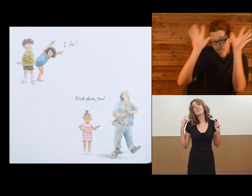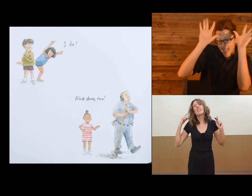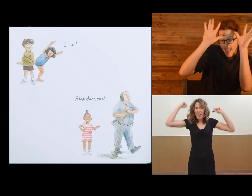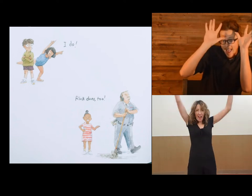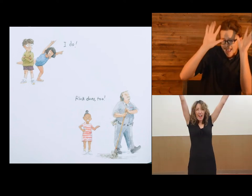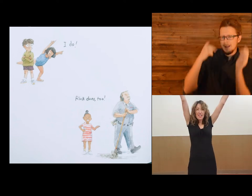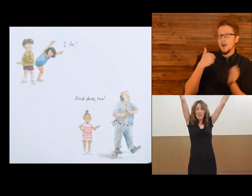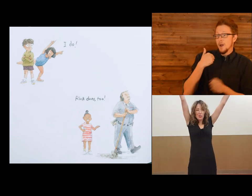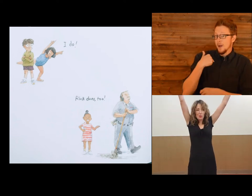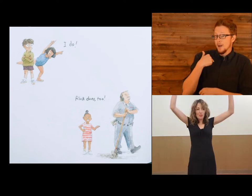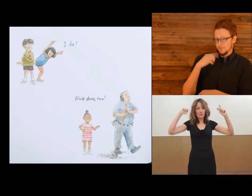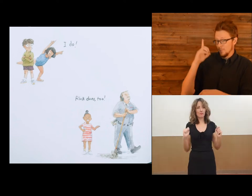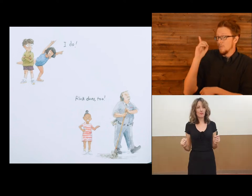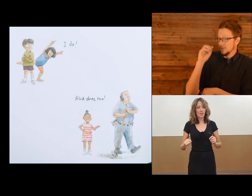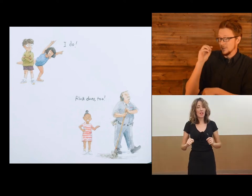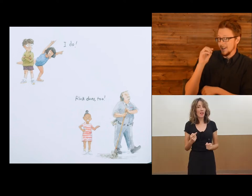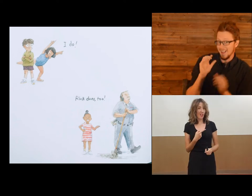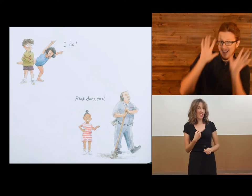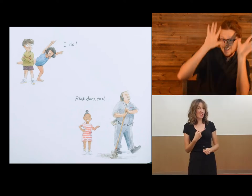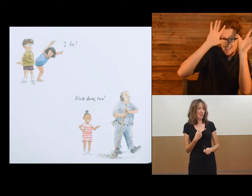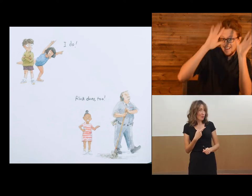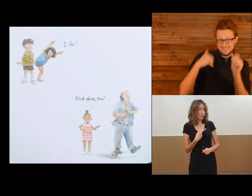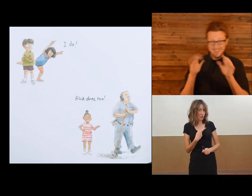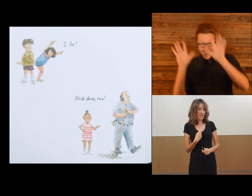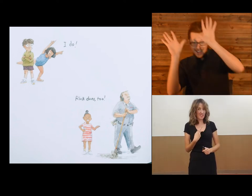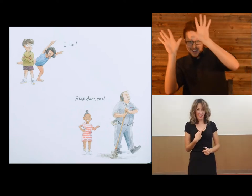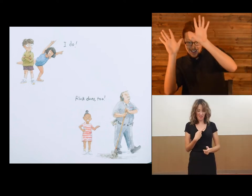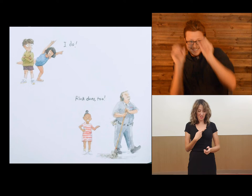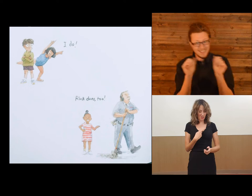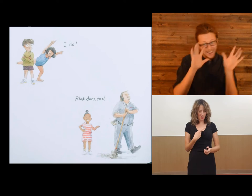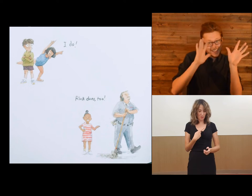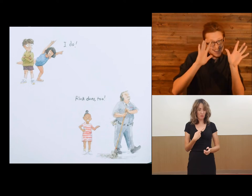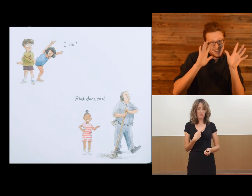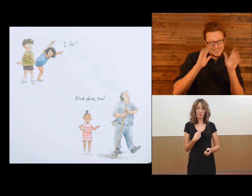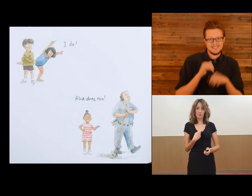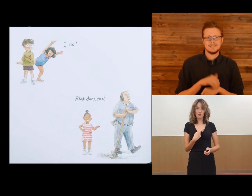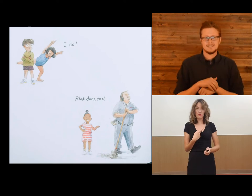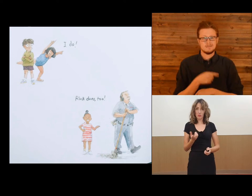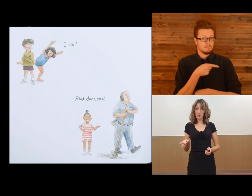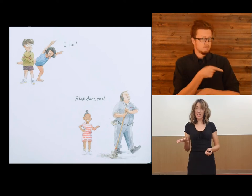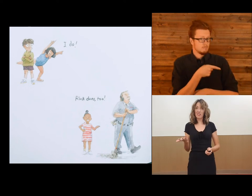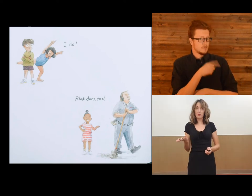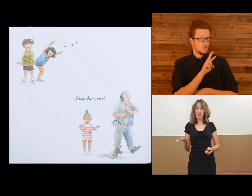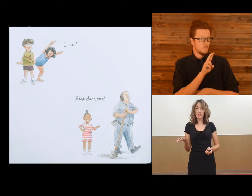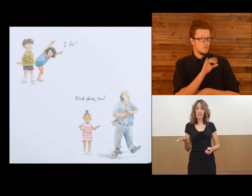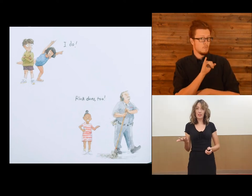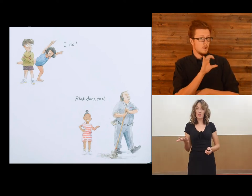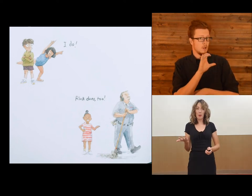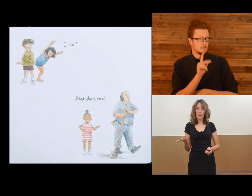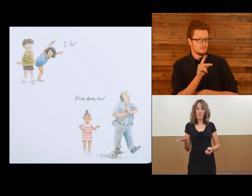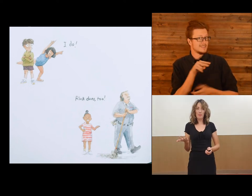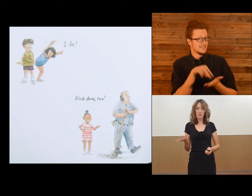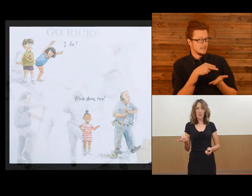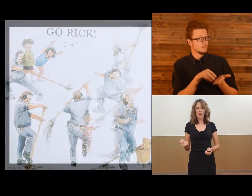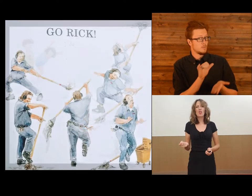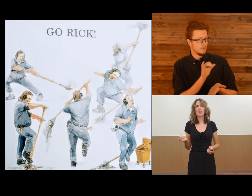Other kid says, I do. And Rick dances too. Should we see Rick